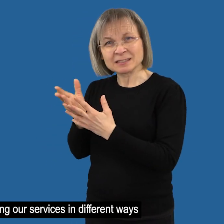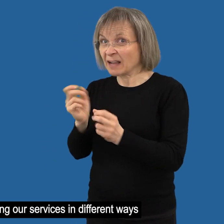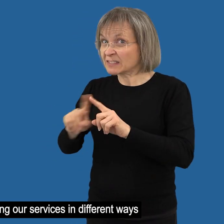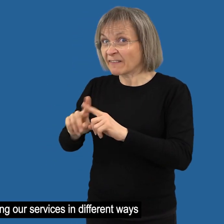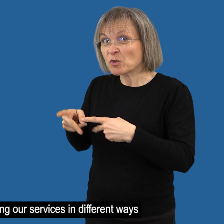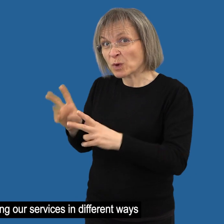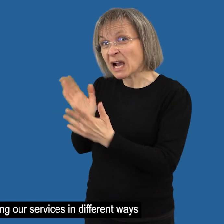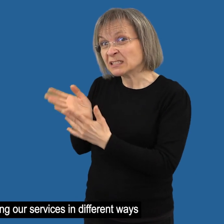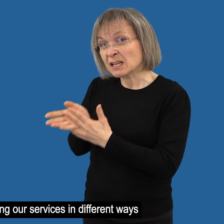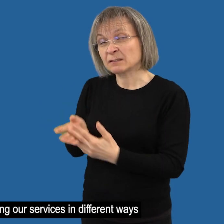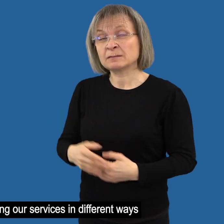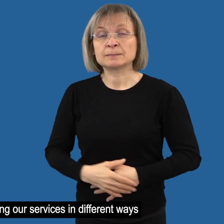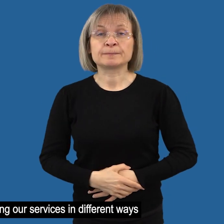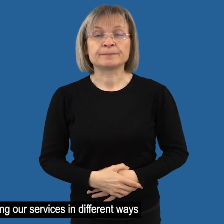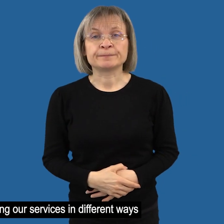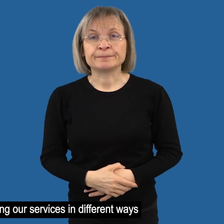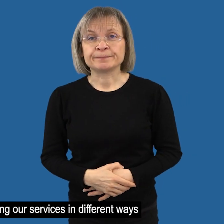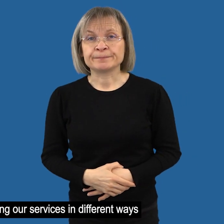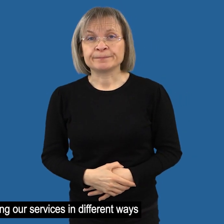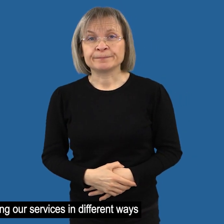Accessing our services in different ways.